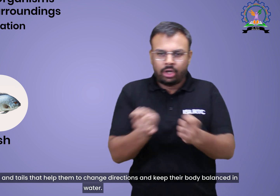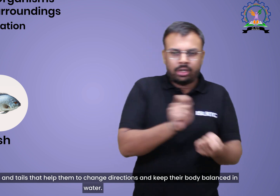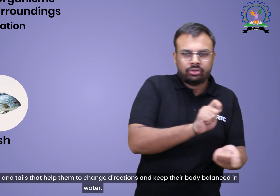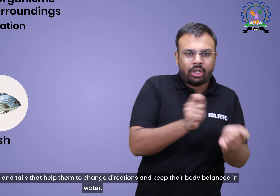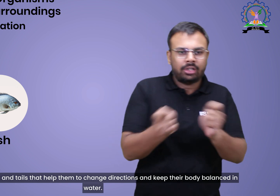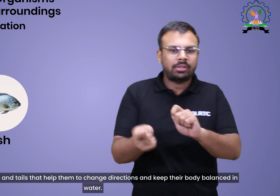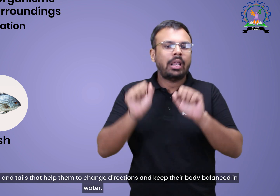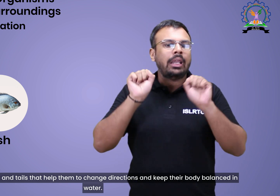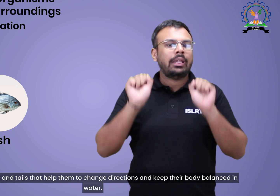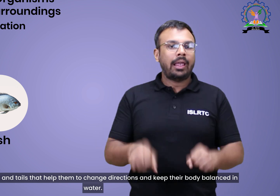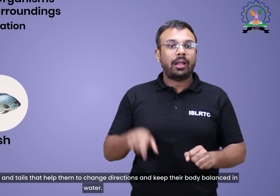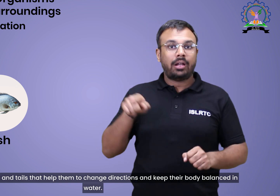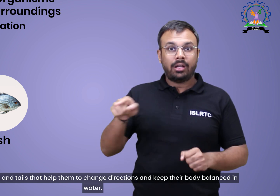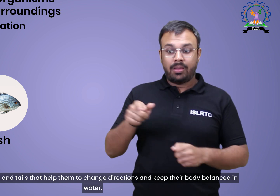water.